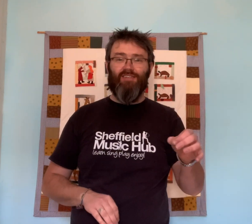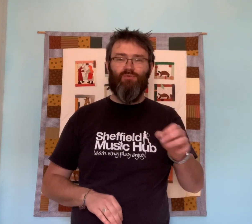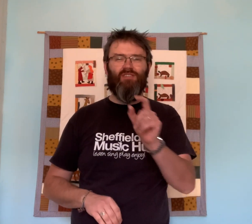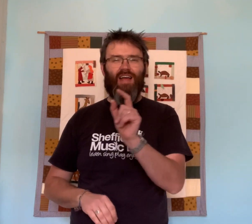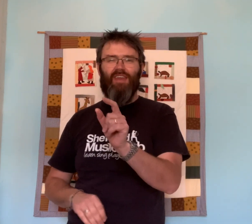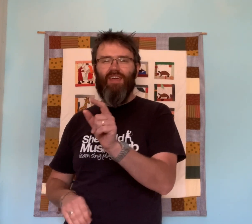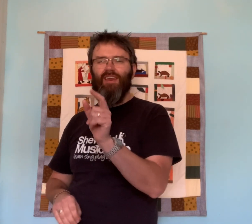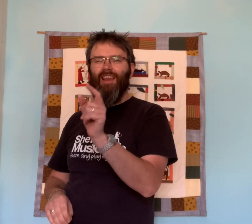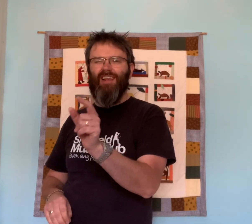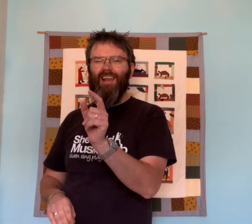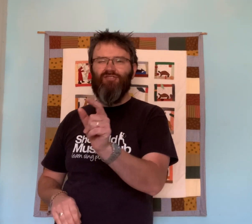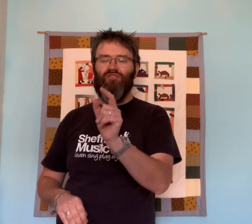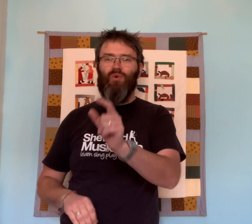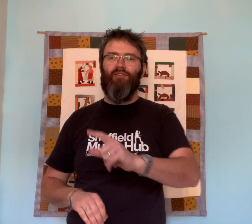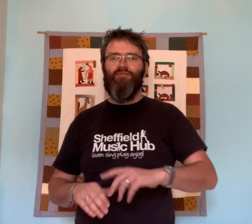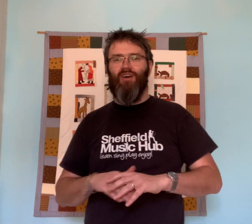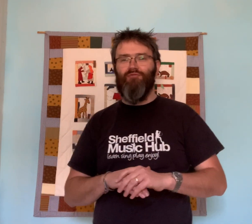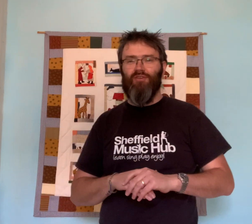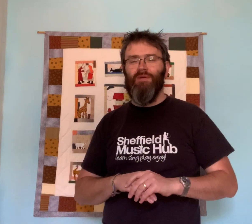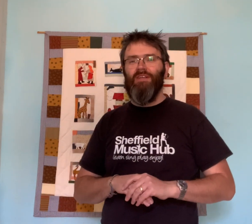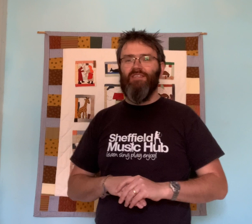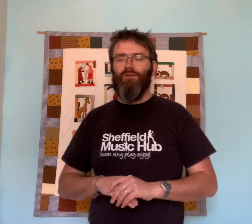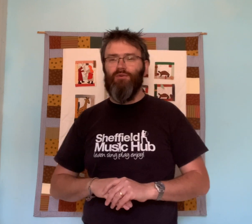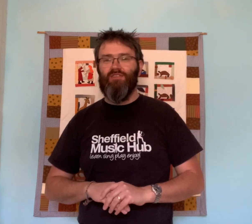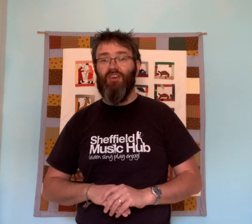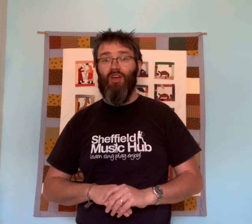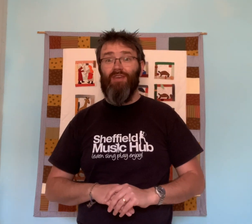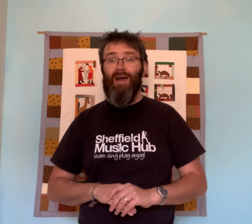just adding in a little extra quaver in our rhythm. So it's going to go now.